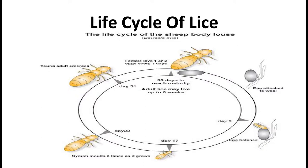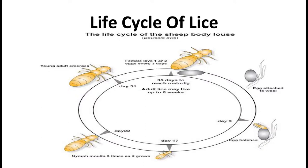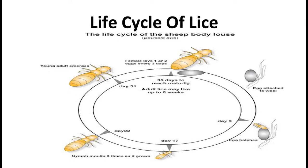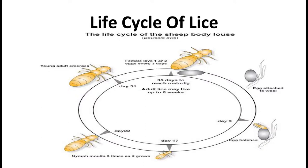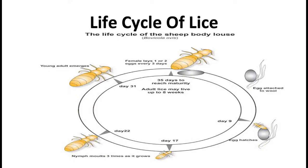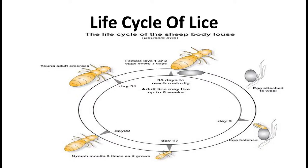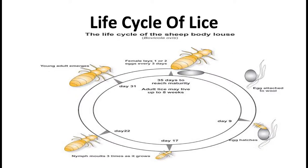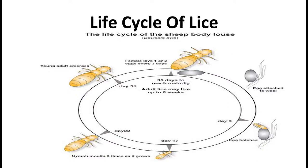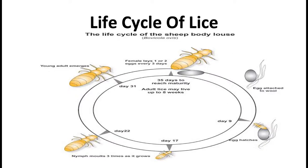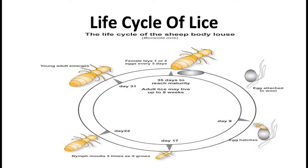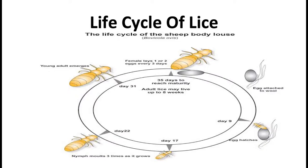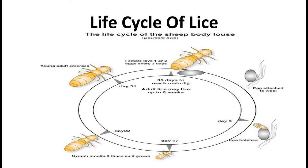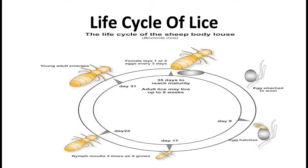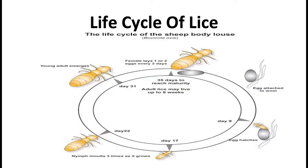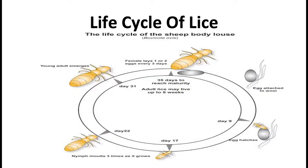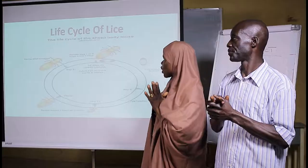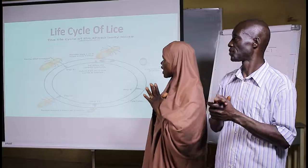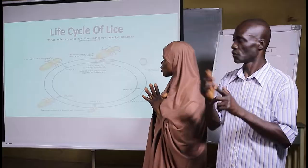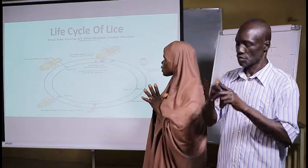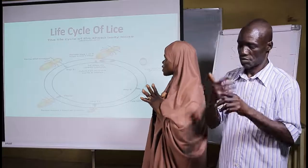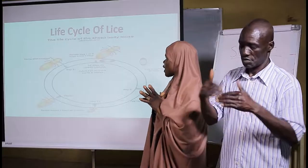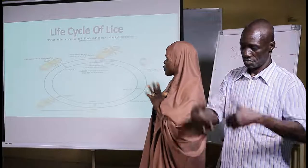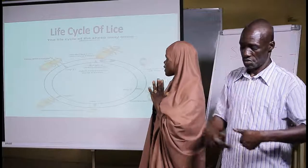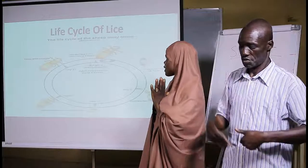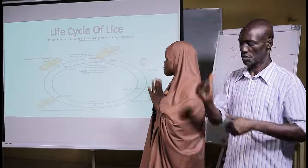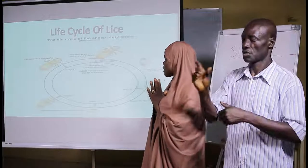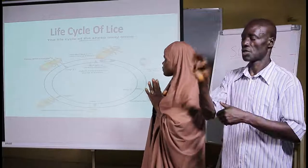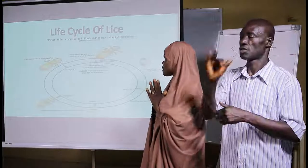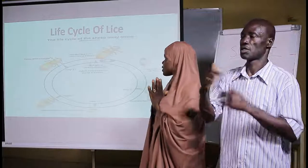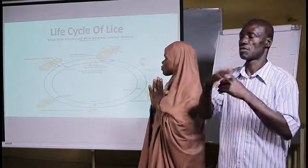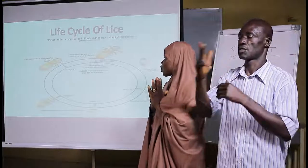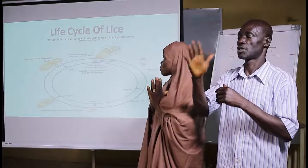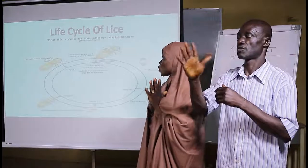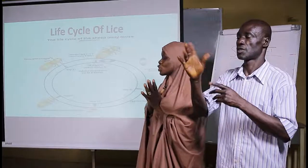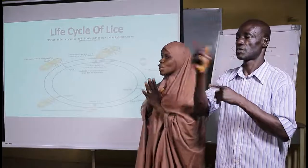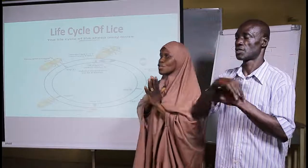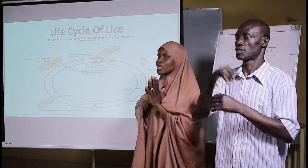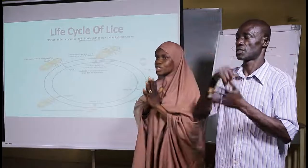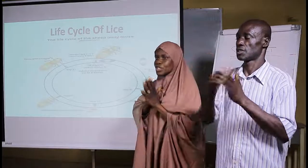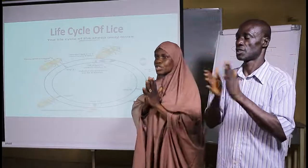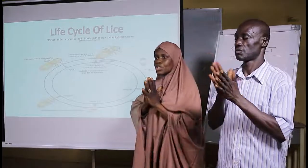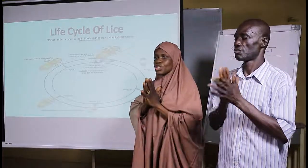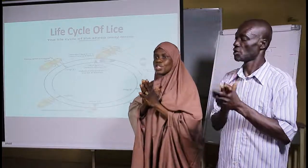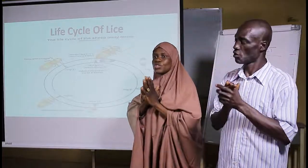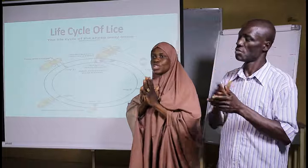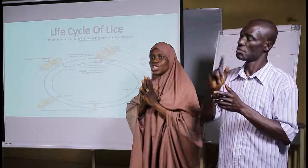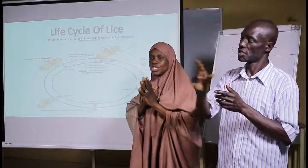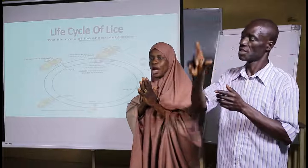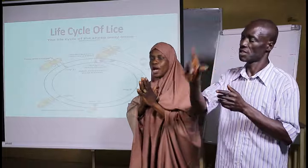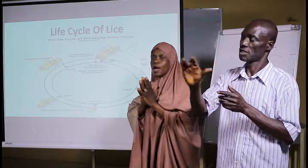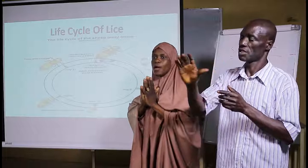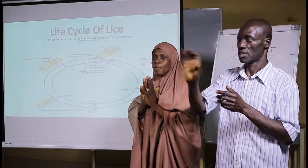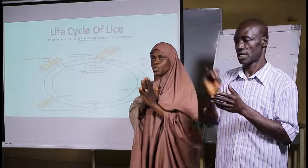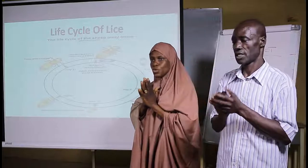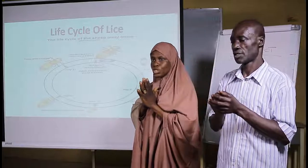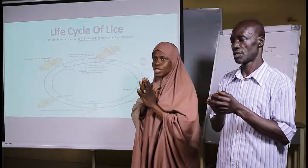what? Young adult. From young adult, after 35 days, it becomes what? It reaches